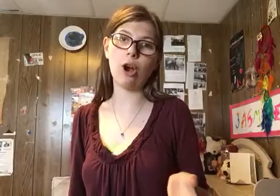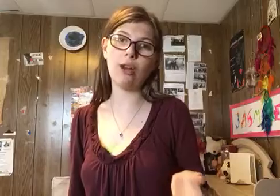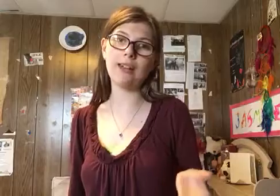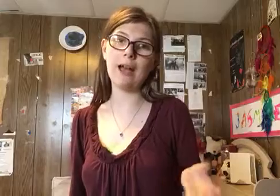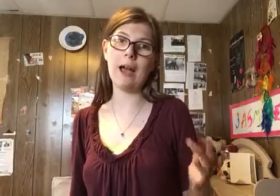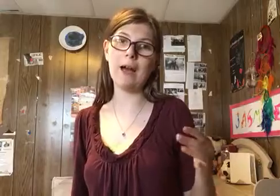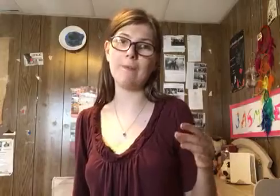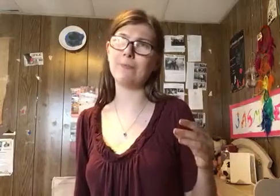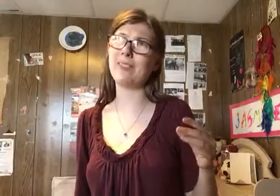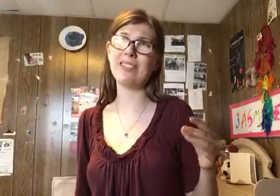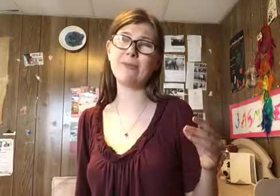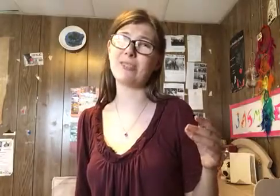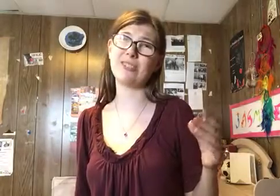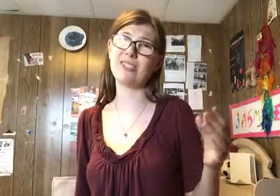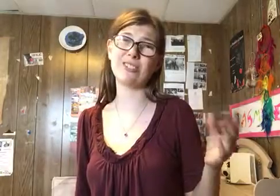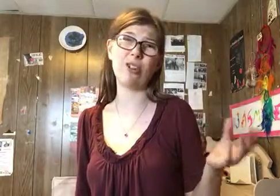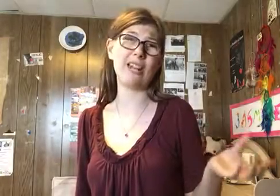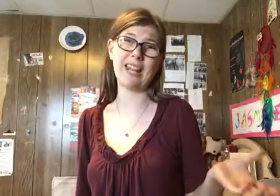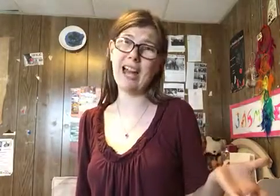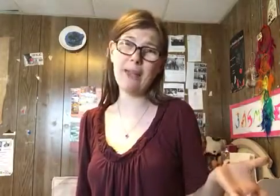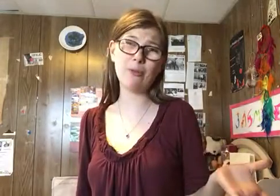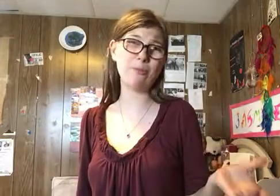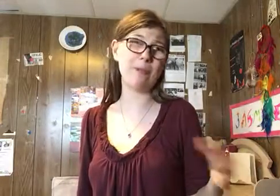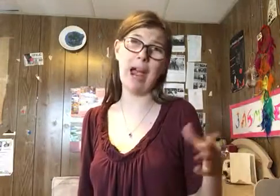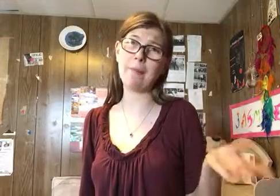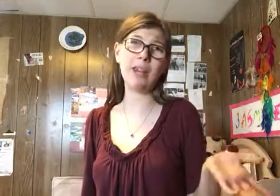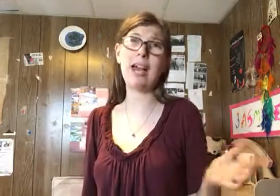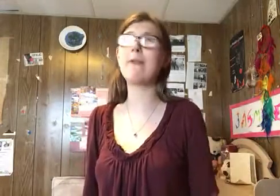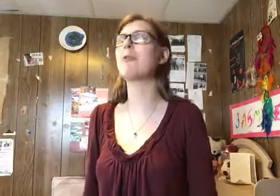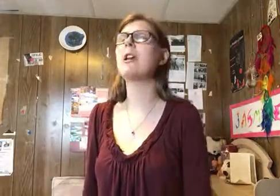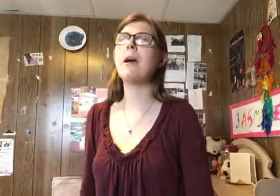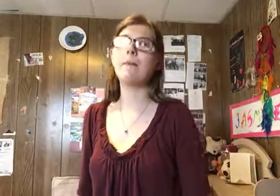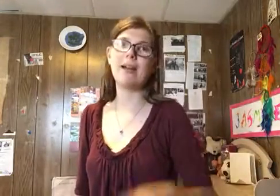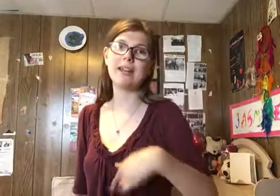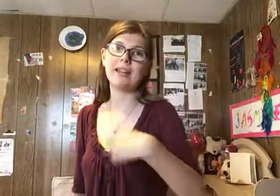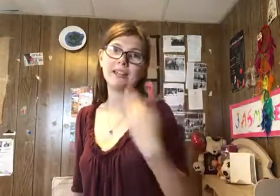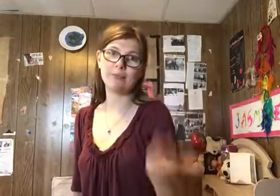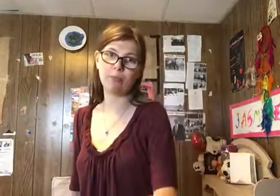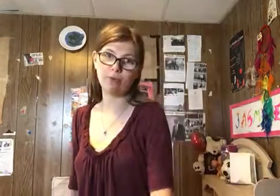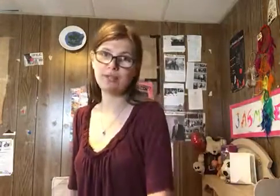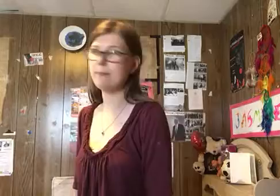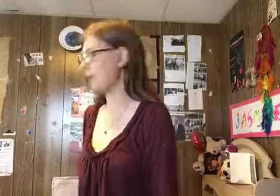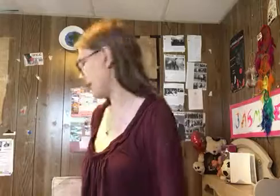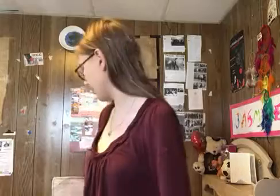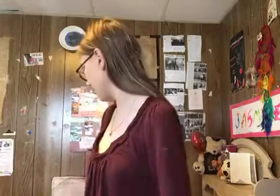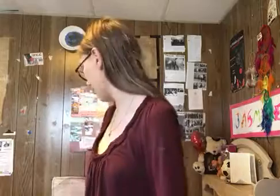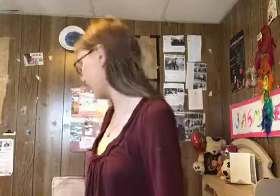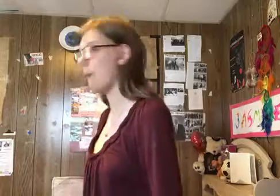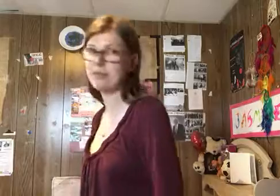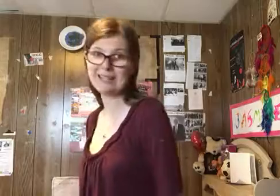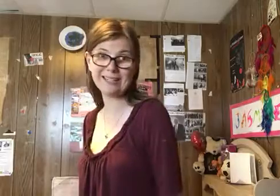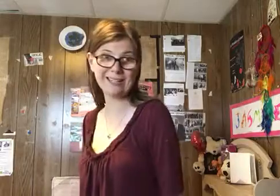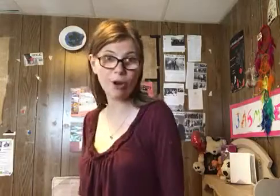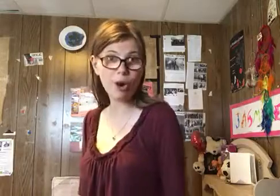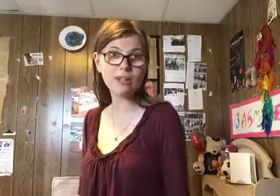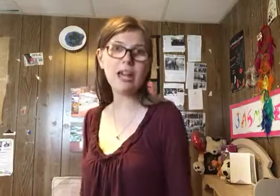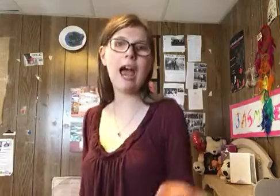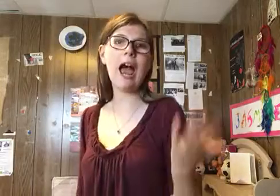called I think it was just called "Alive" or "I'm Alive" by a different person, but here's the one from Celine Dion.